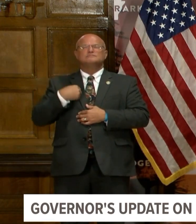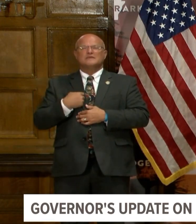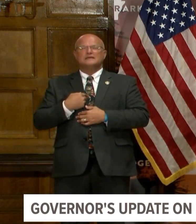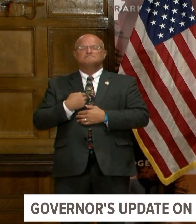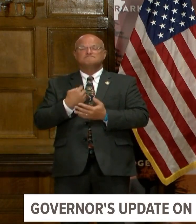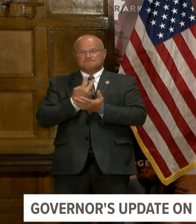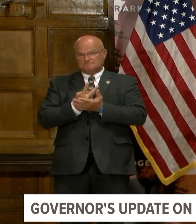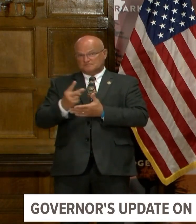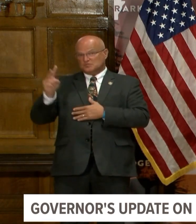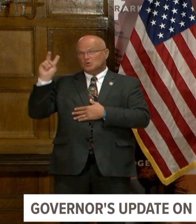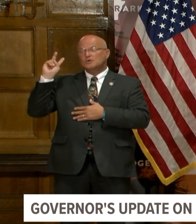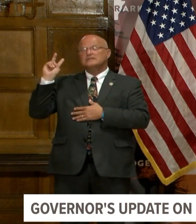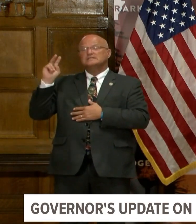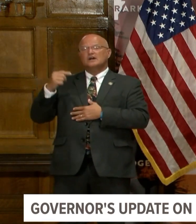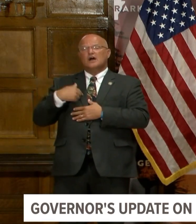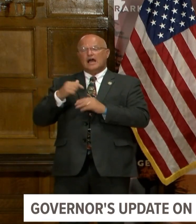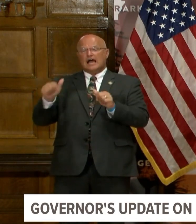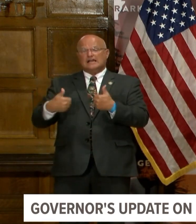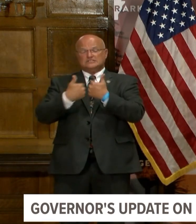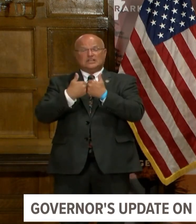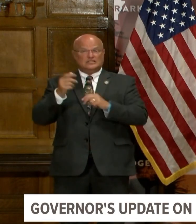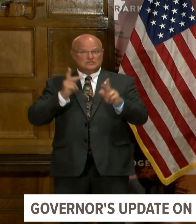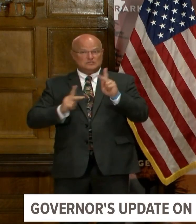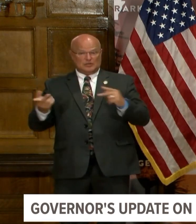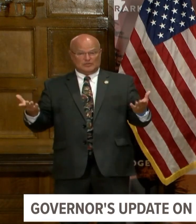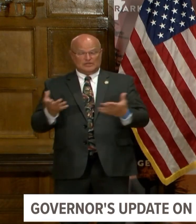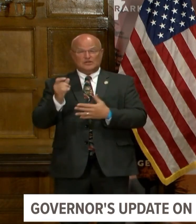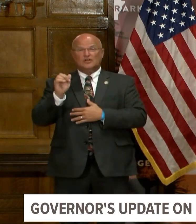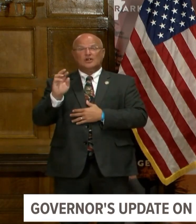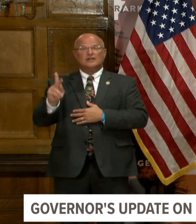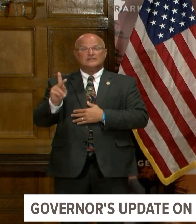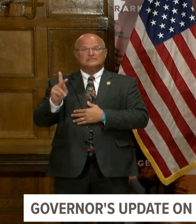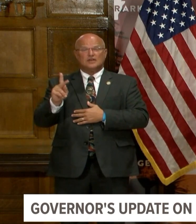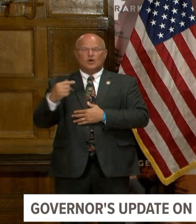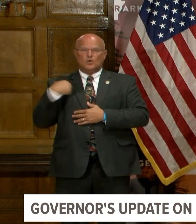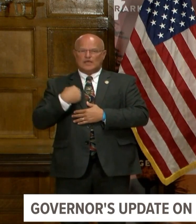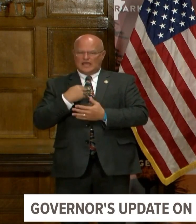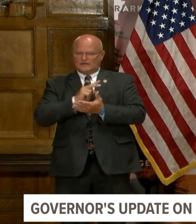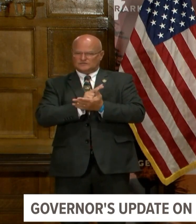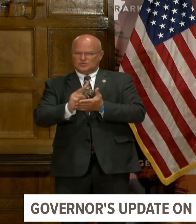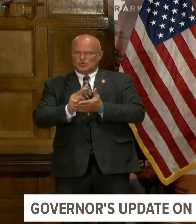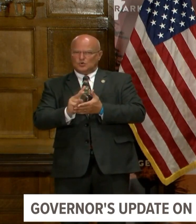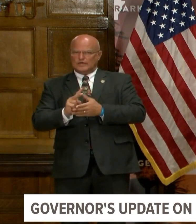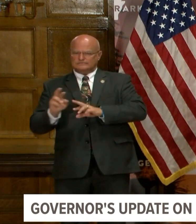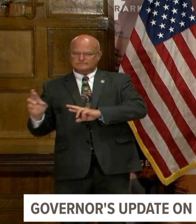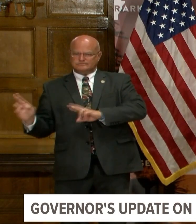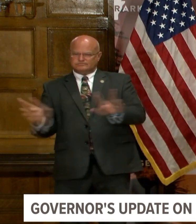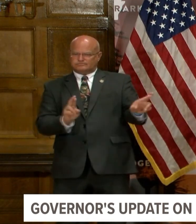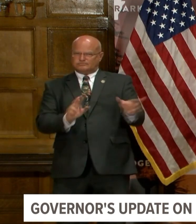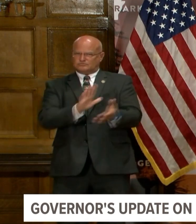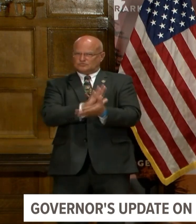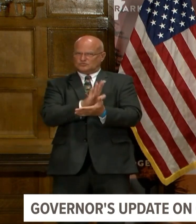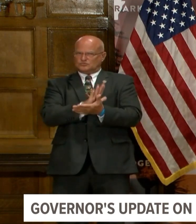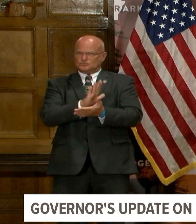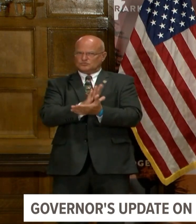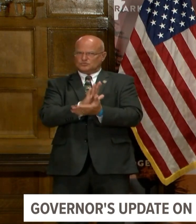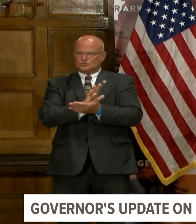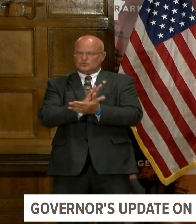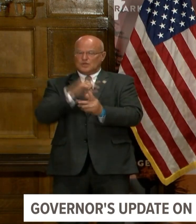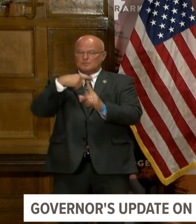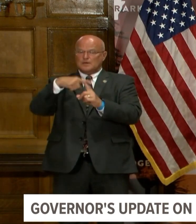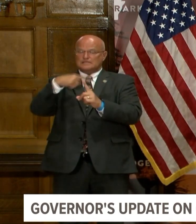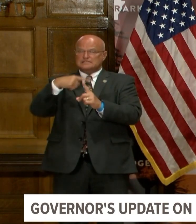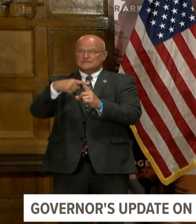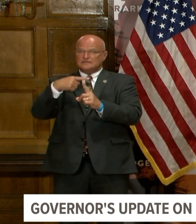ago, I challenged everybody in Arkansas. We've got 2 weeks before school starts. Reduce the